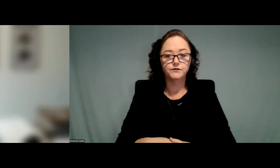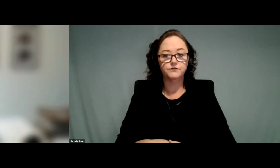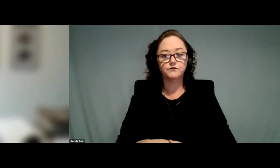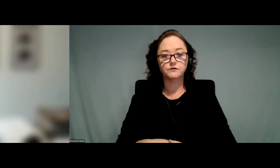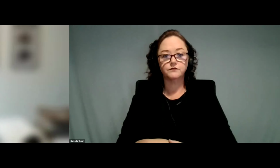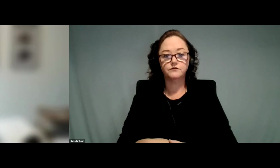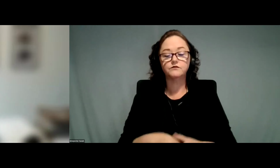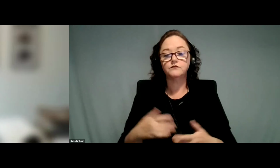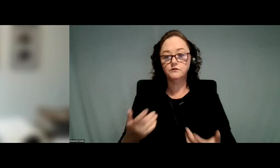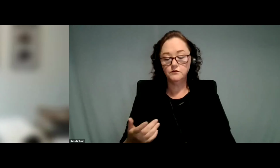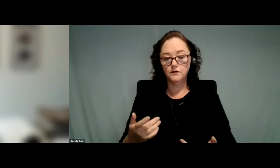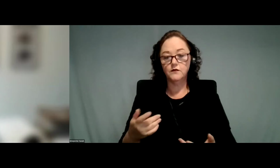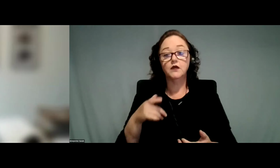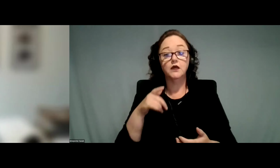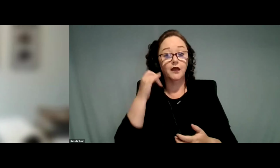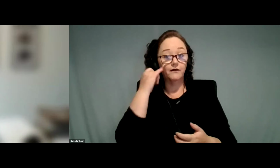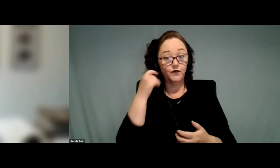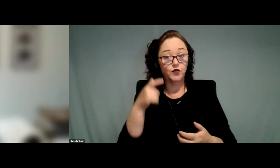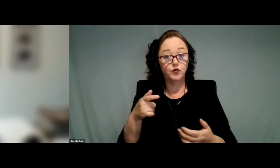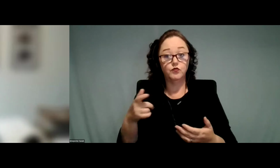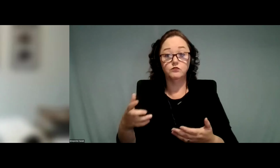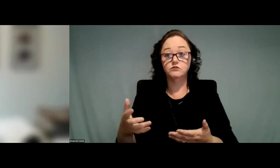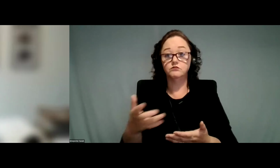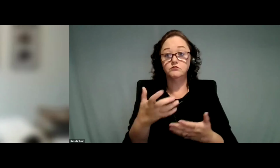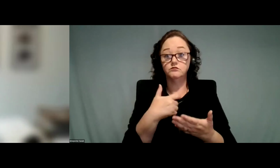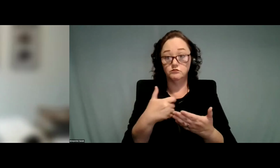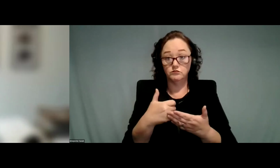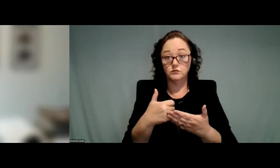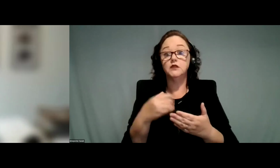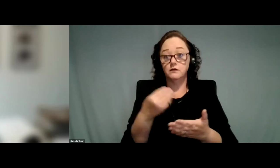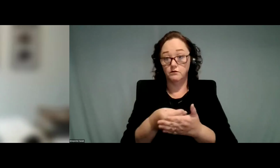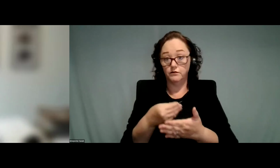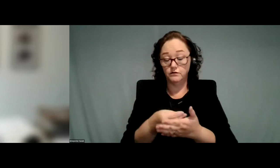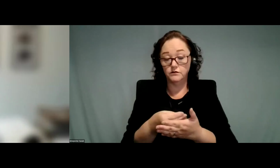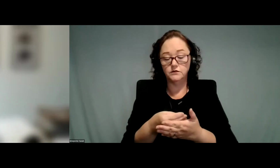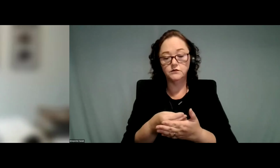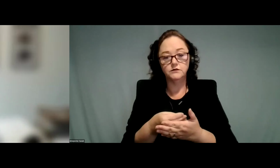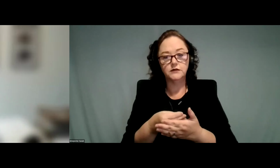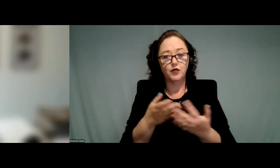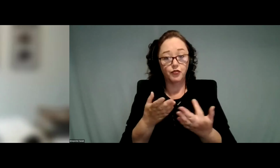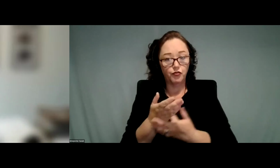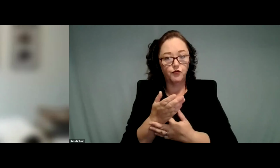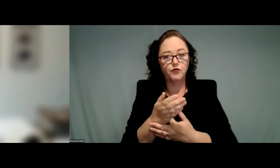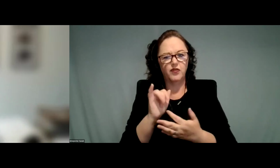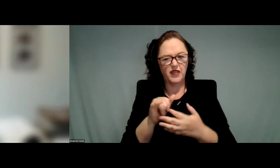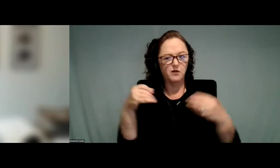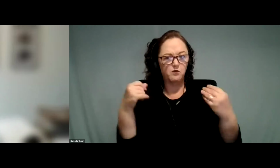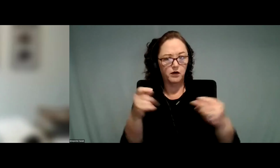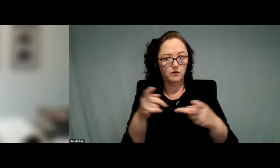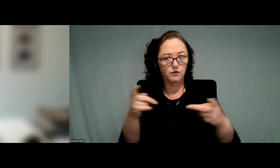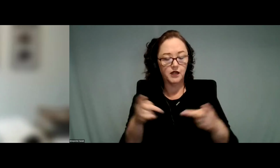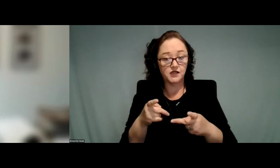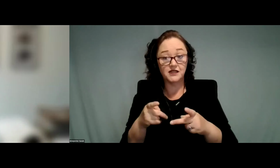sales in that way, through a marketplace, you should not include those sales on your ST1